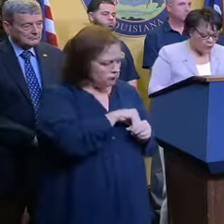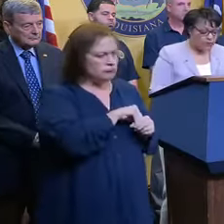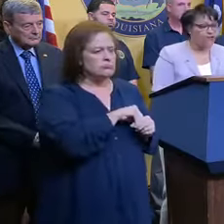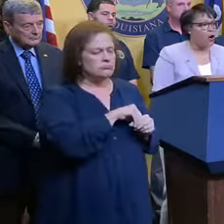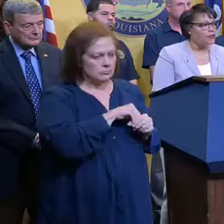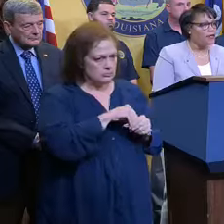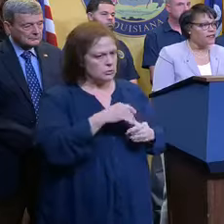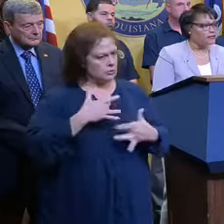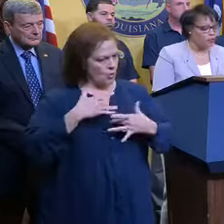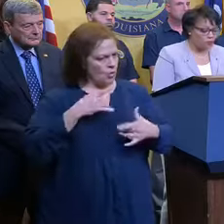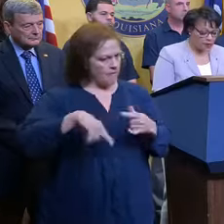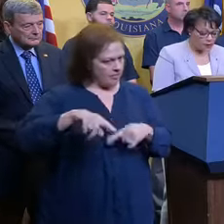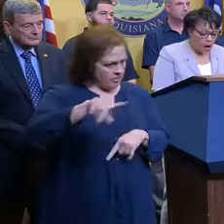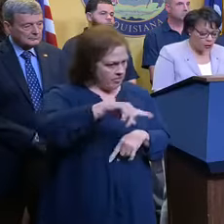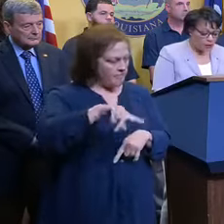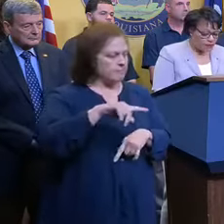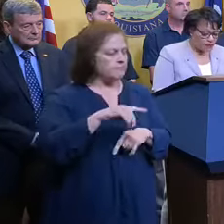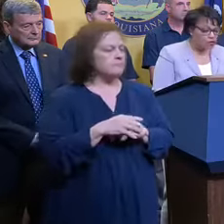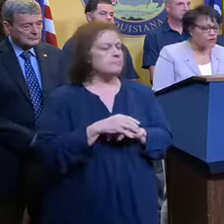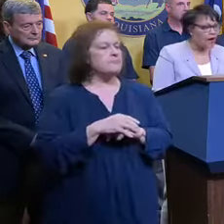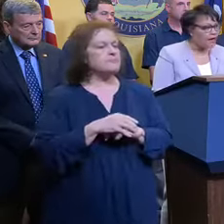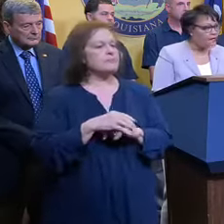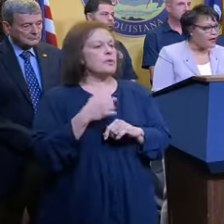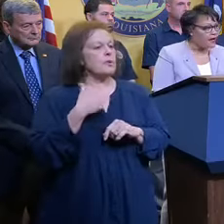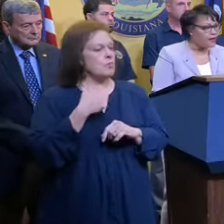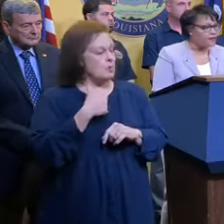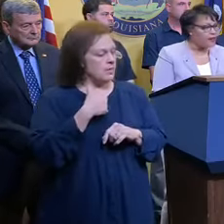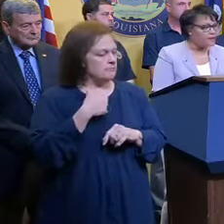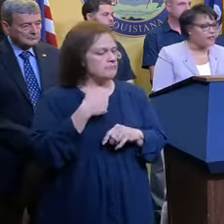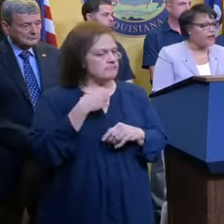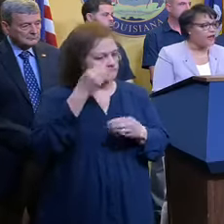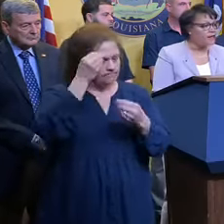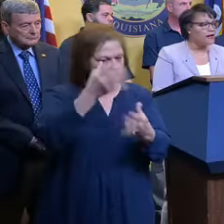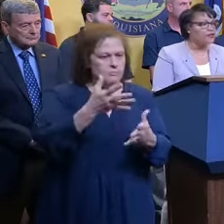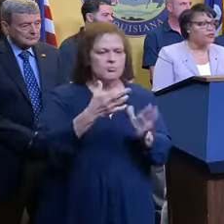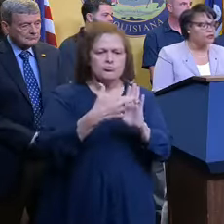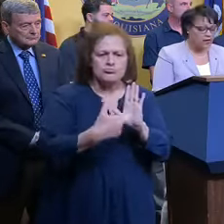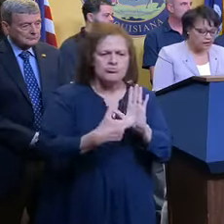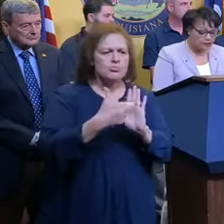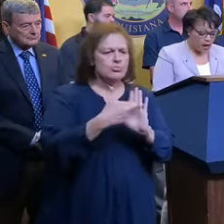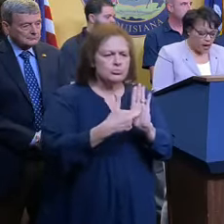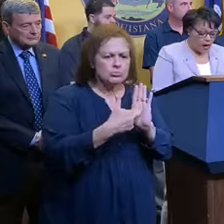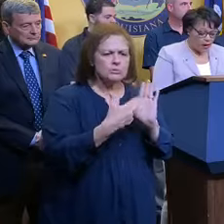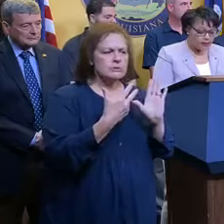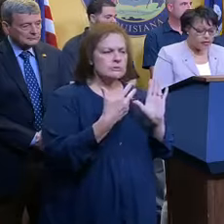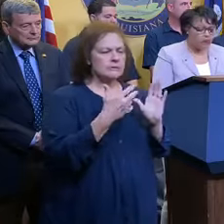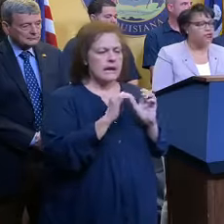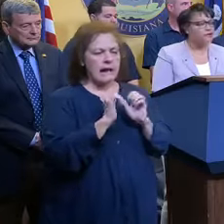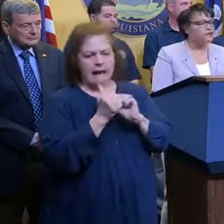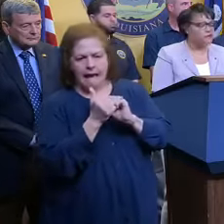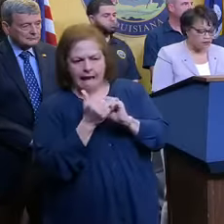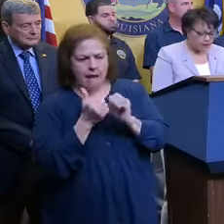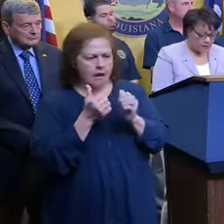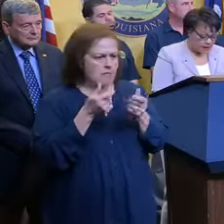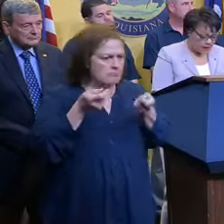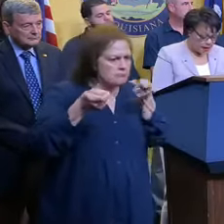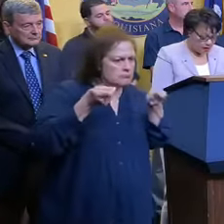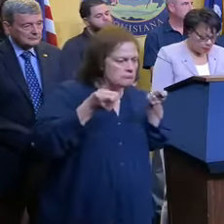our Office of Homeland Security, we've issued guidelines, state guidelines to these senior living